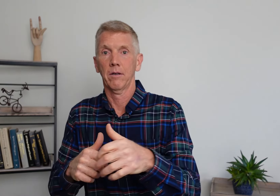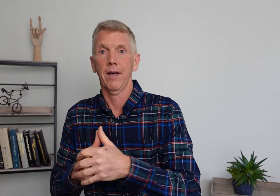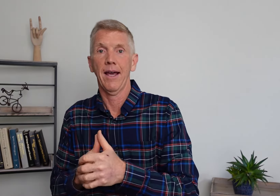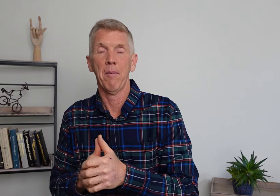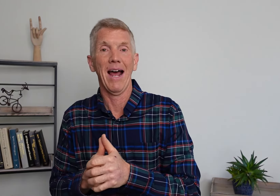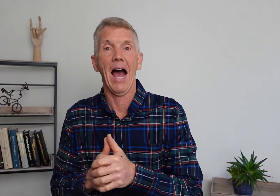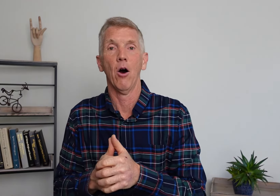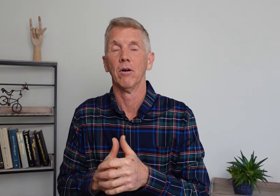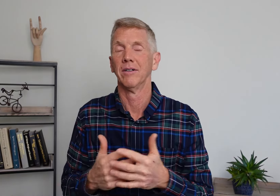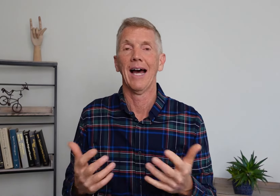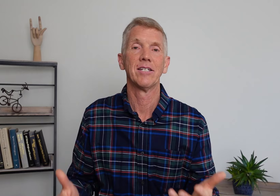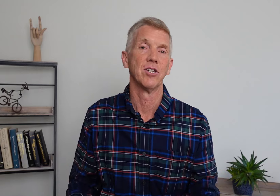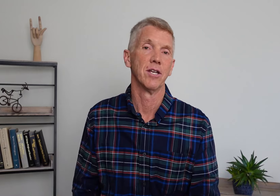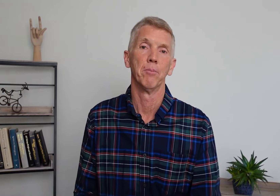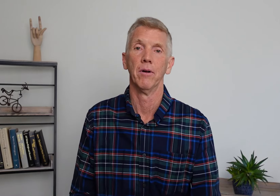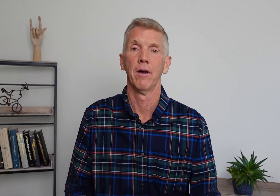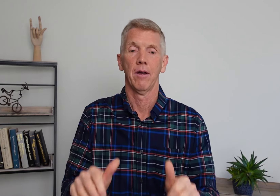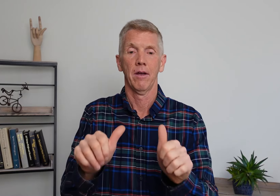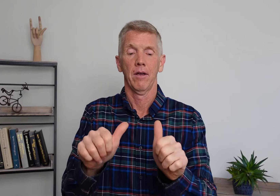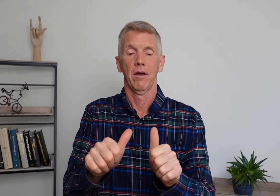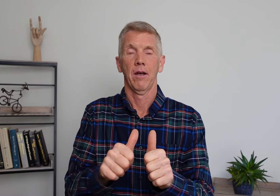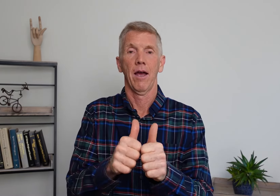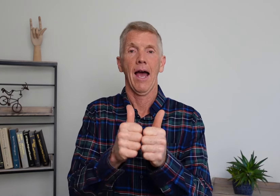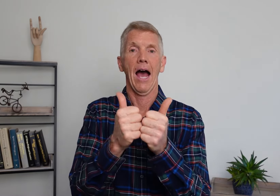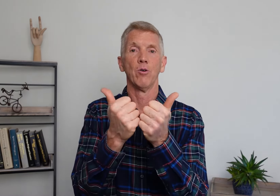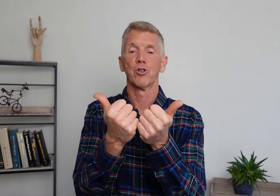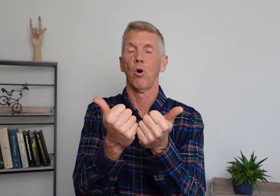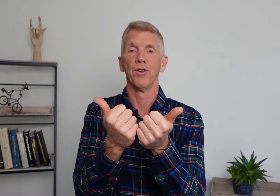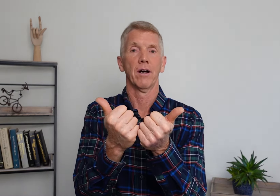okay. How about how? Nice and simple. How? Just roll the knuckles.